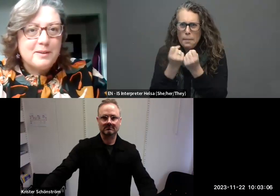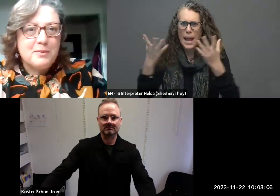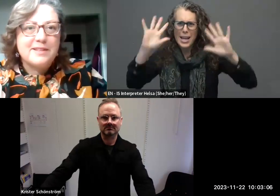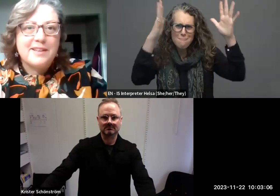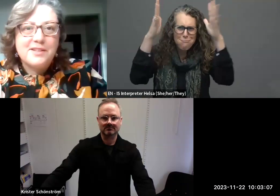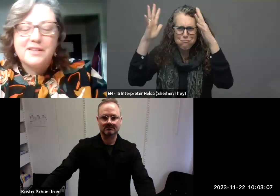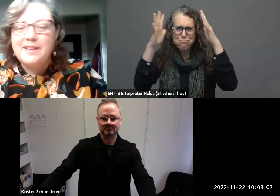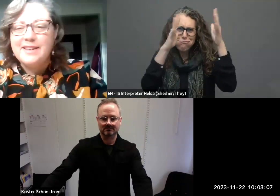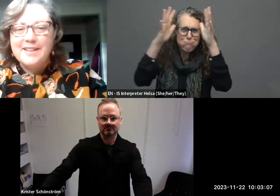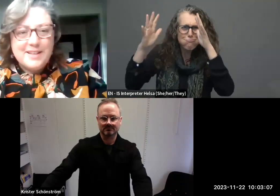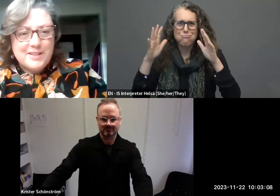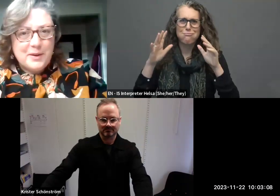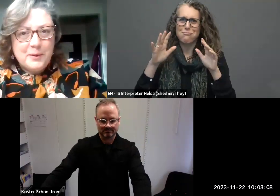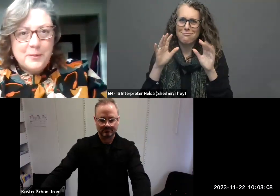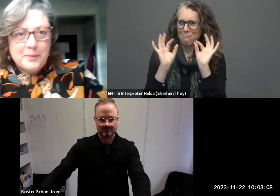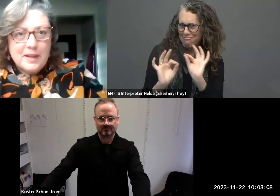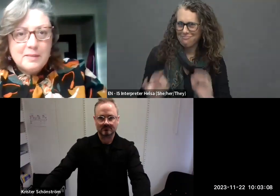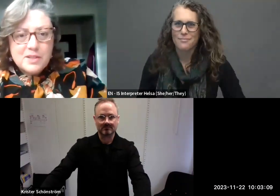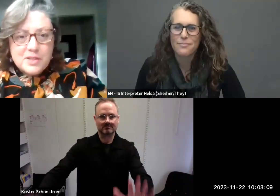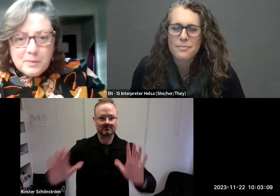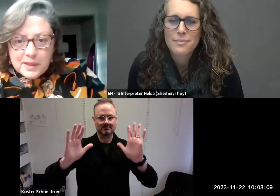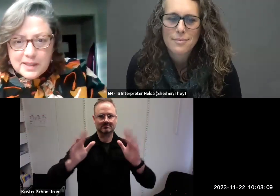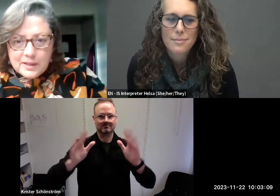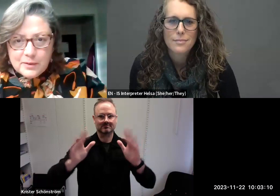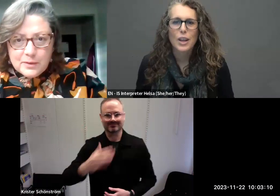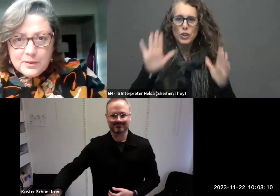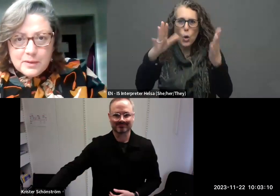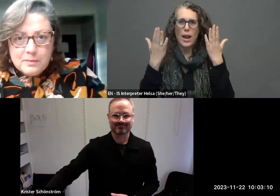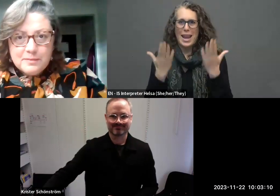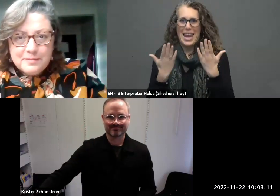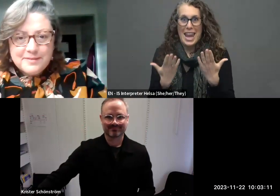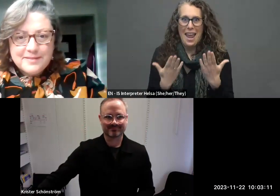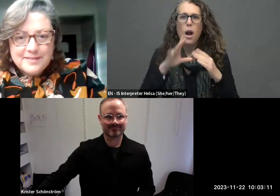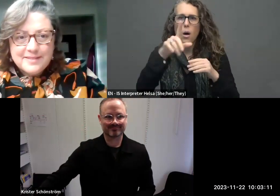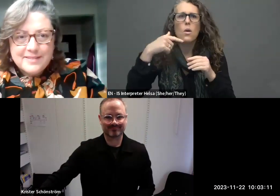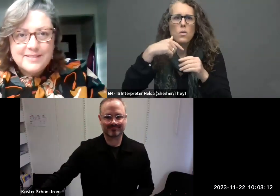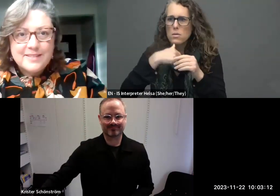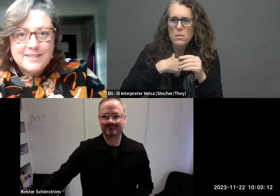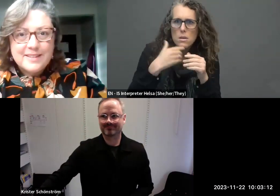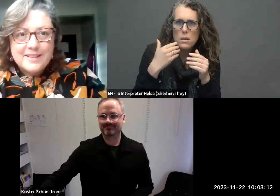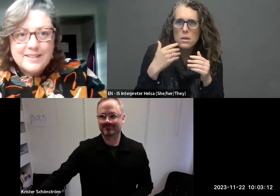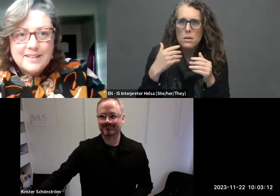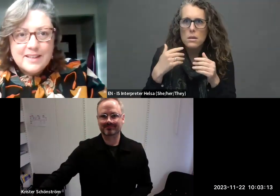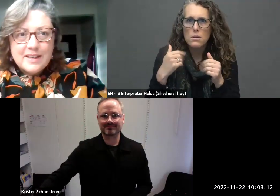approving your presentation. So let me jump quickly to,